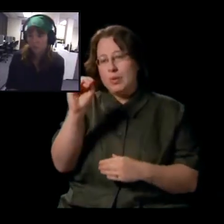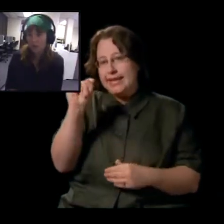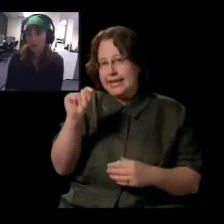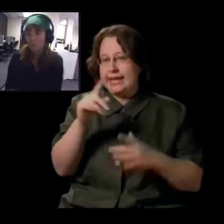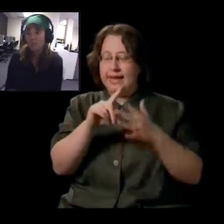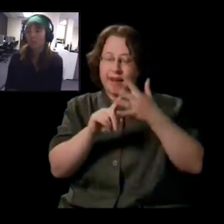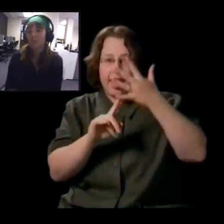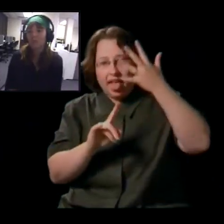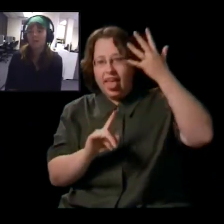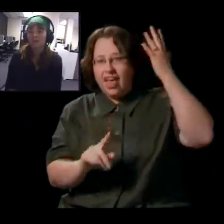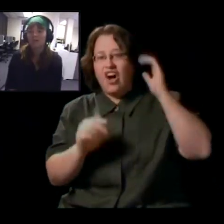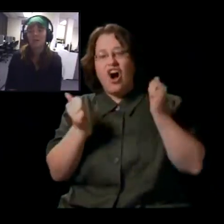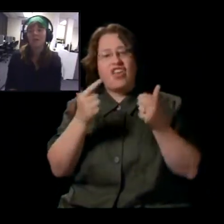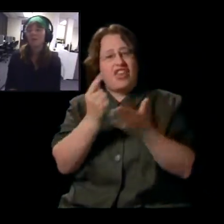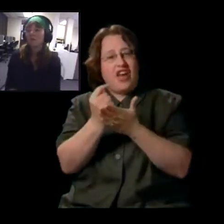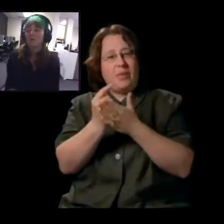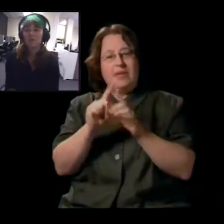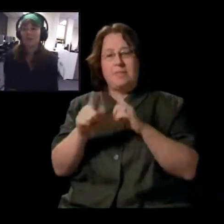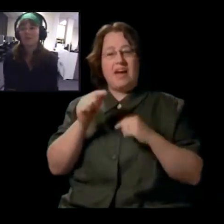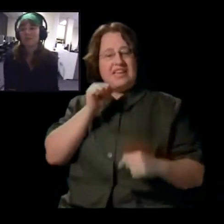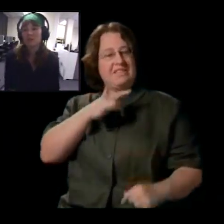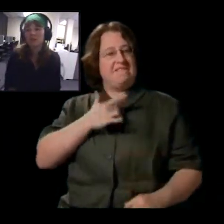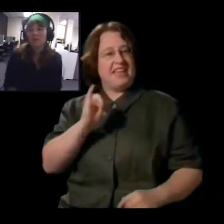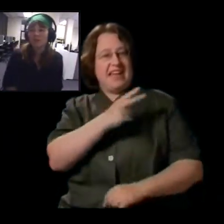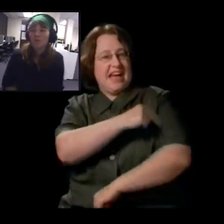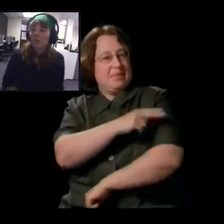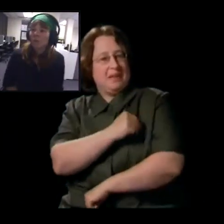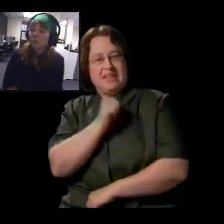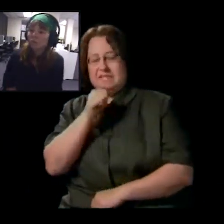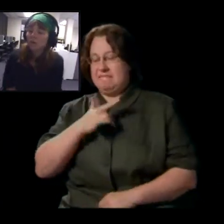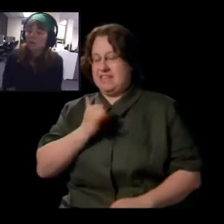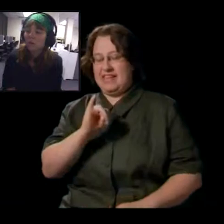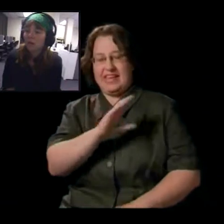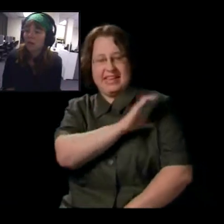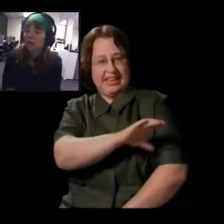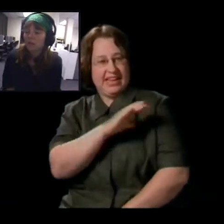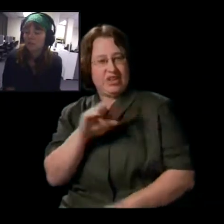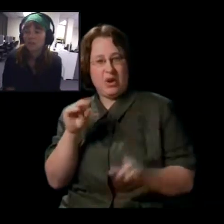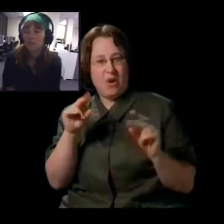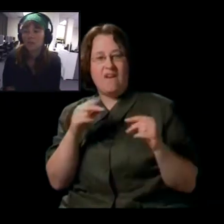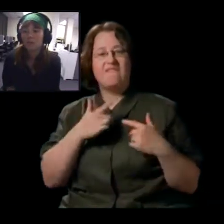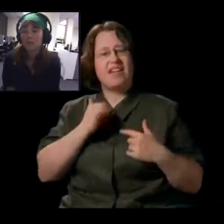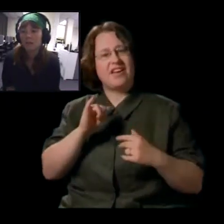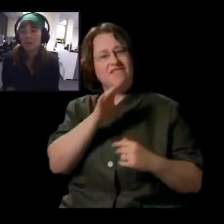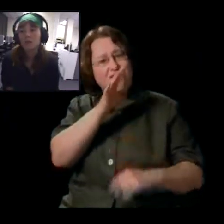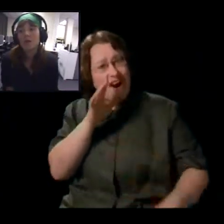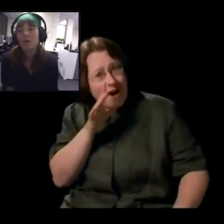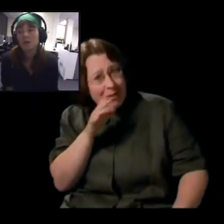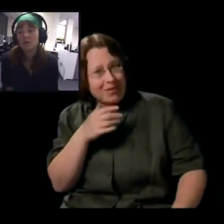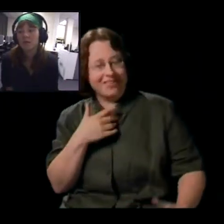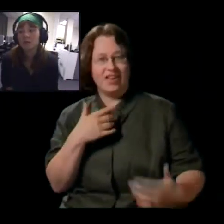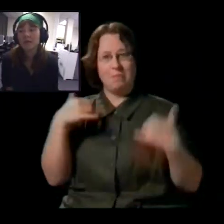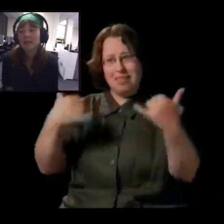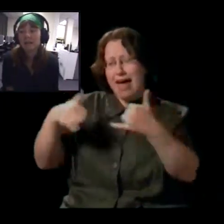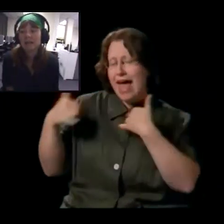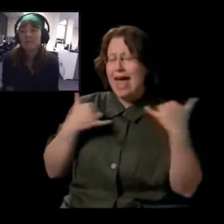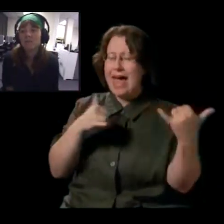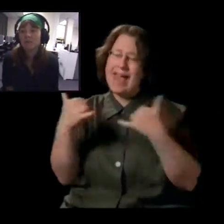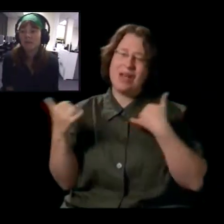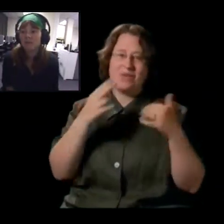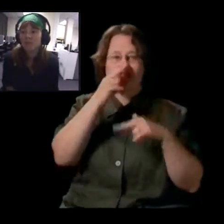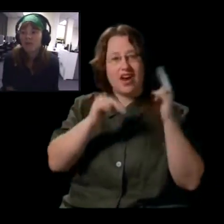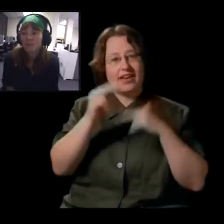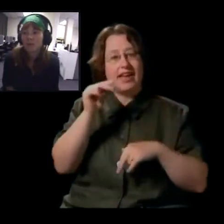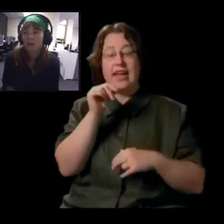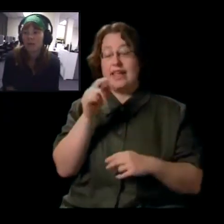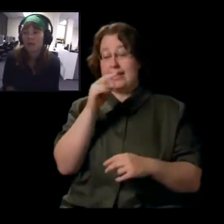physical therapists, occupational therapists, all different kinds of therapists. But when you go there, when kids go there, they don't feel like they're at the hospital or clinic. It feels